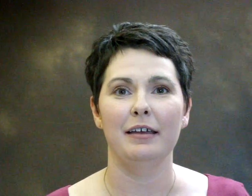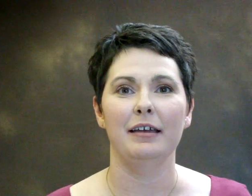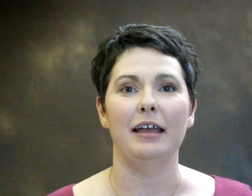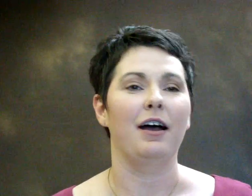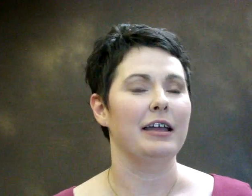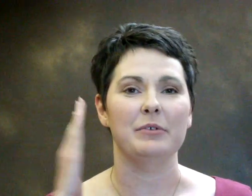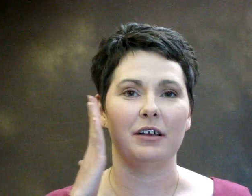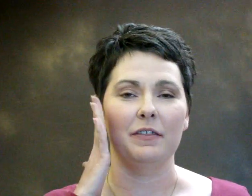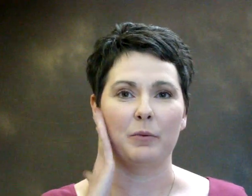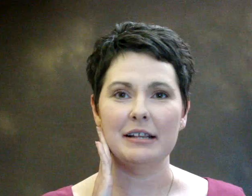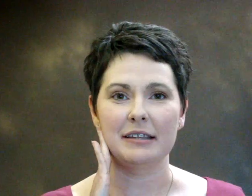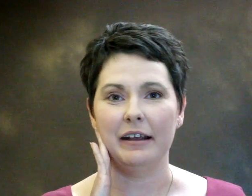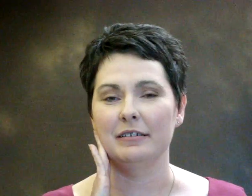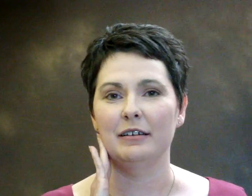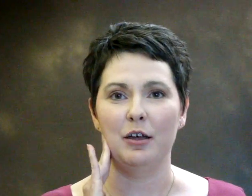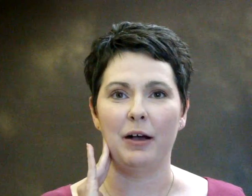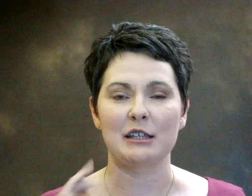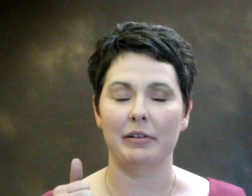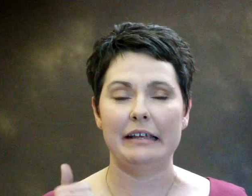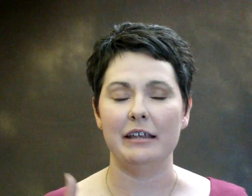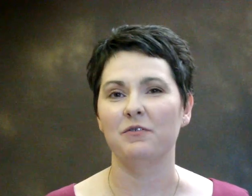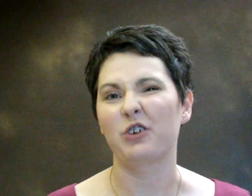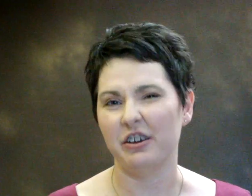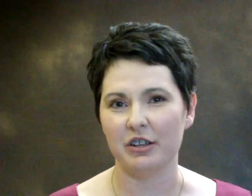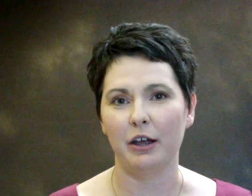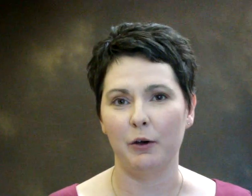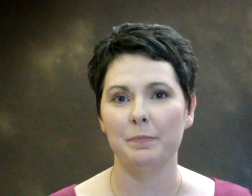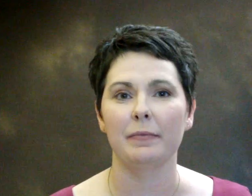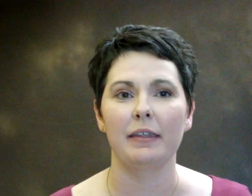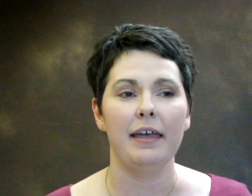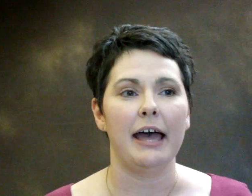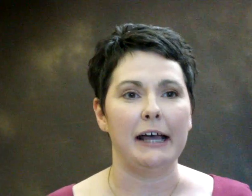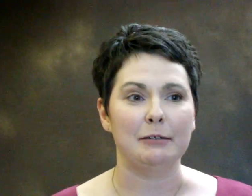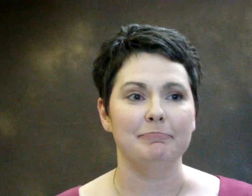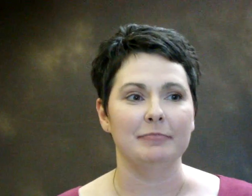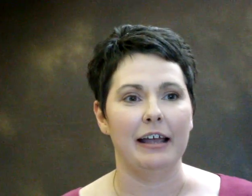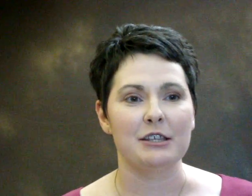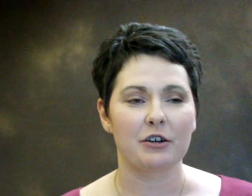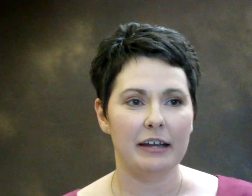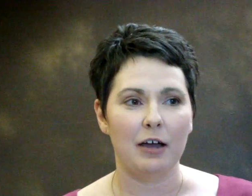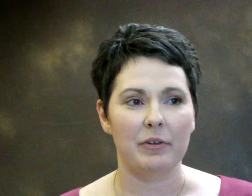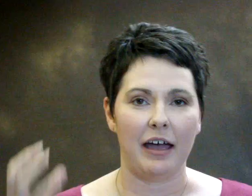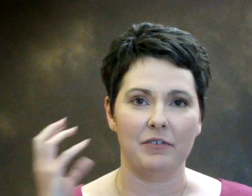was? It was on the right side, Okay. approximately 4 years ago. Okay. It started out with